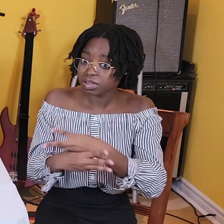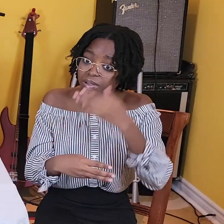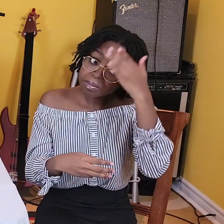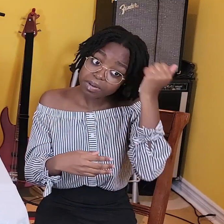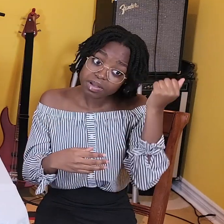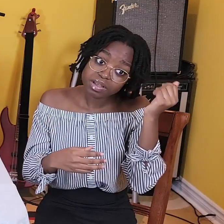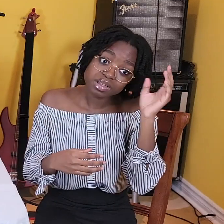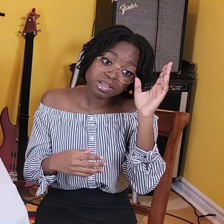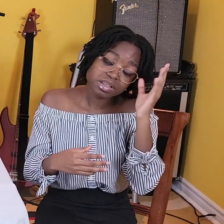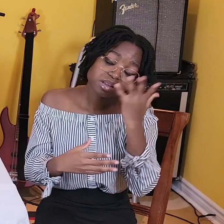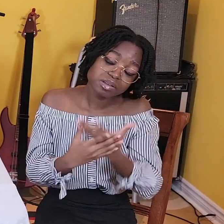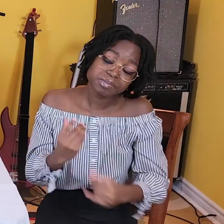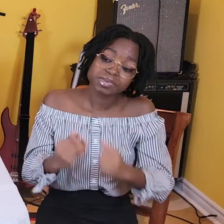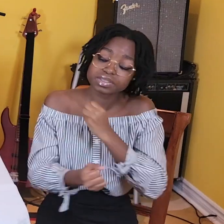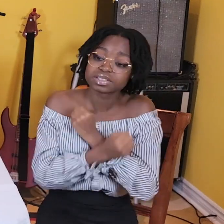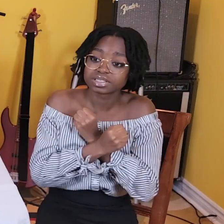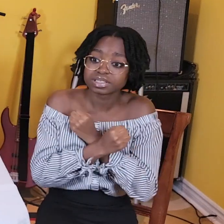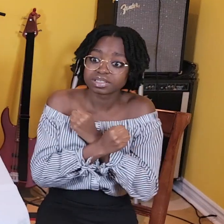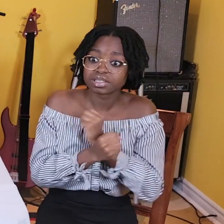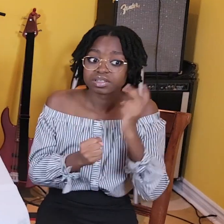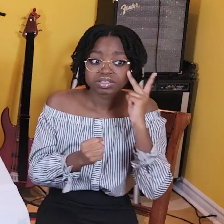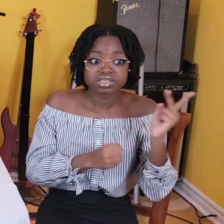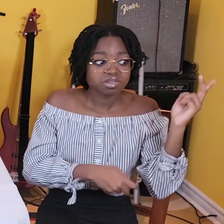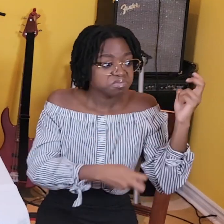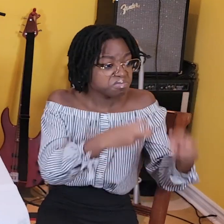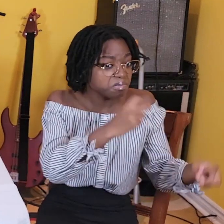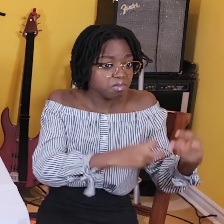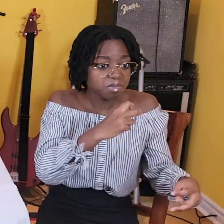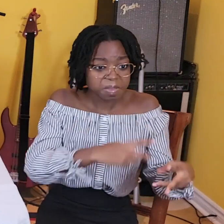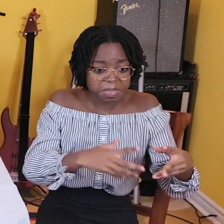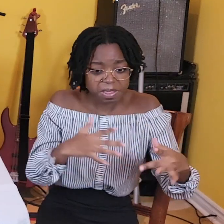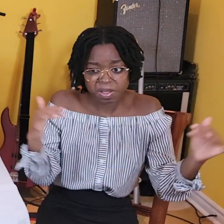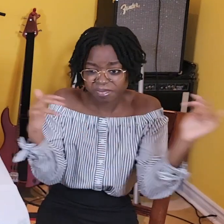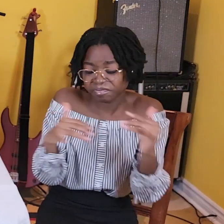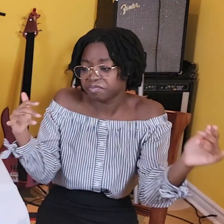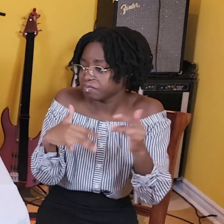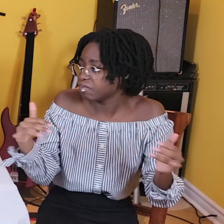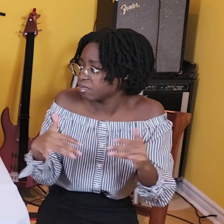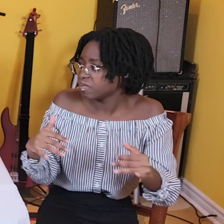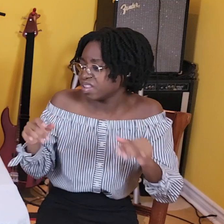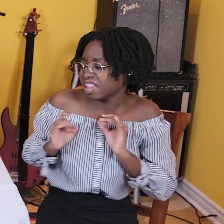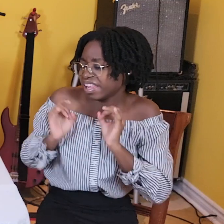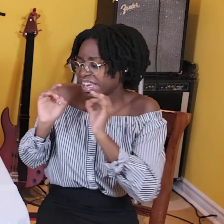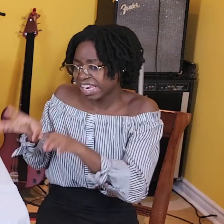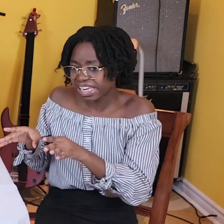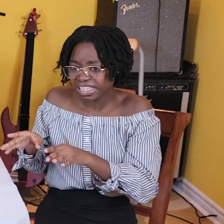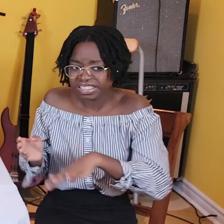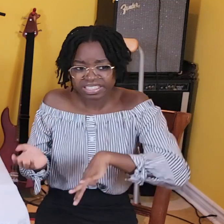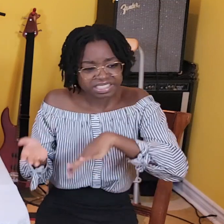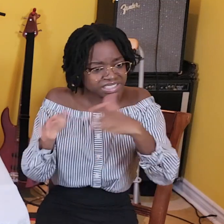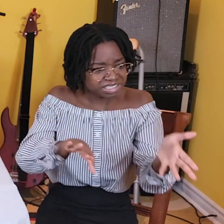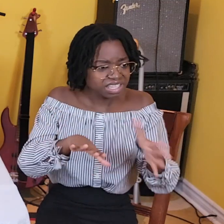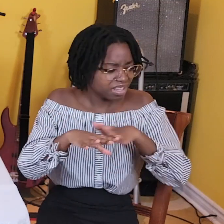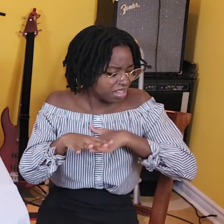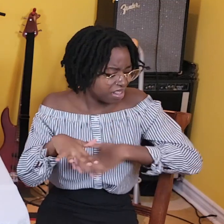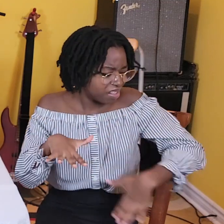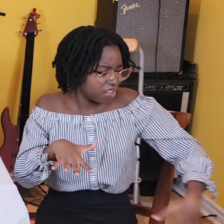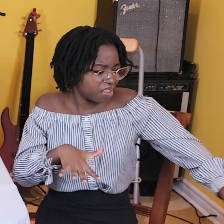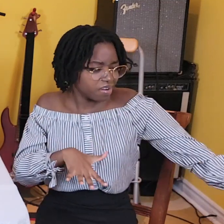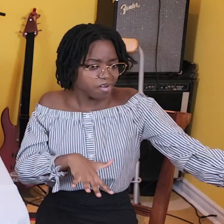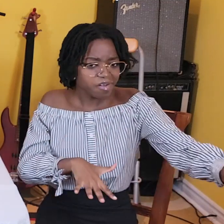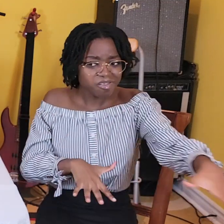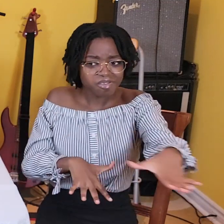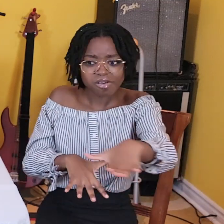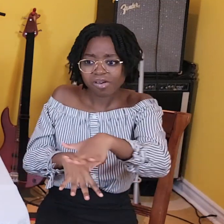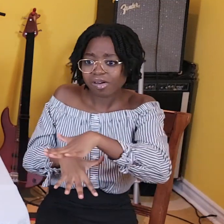see conflict everywhere, hatred everywhere, death everywhere, because